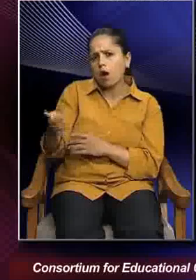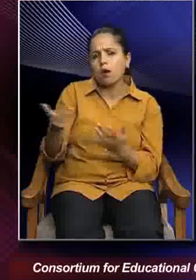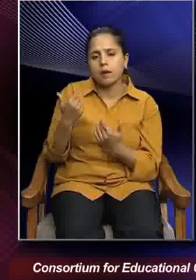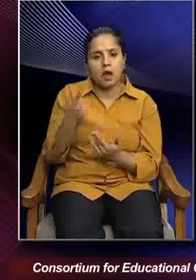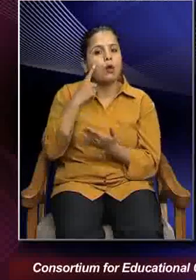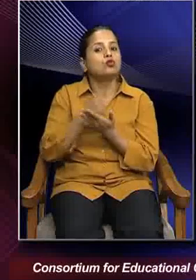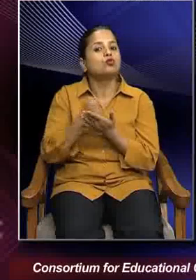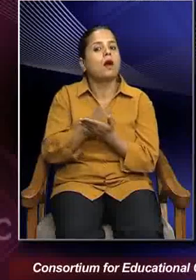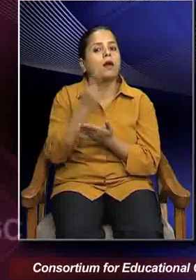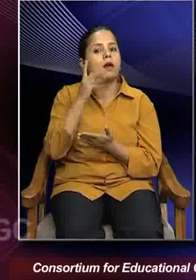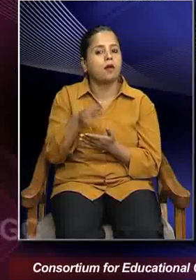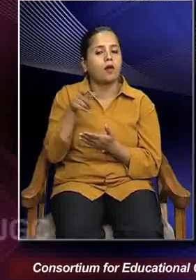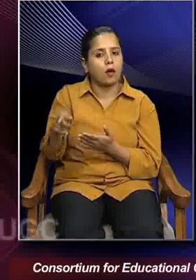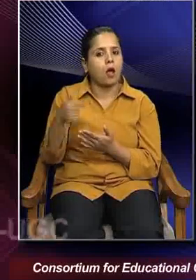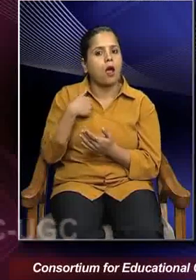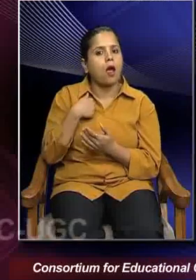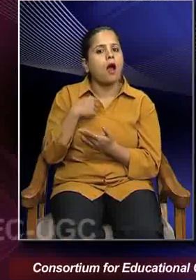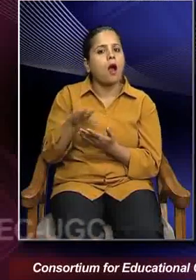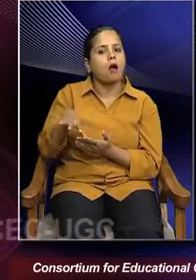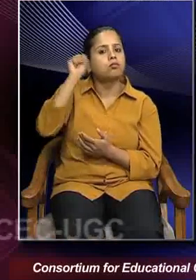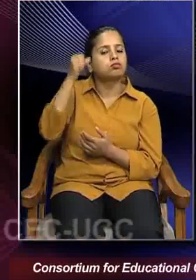trying to apprehend.